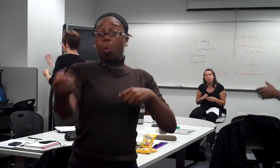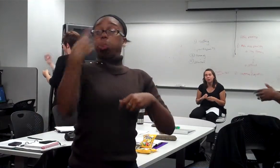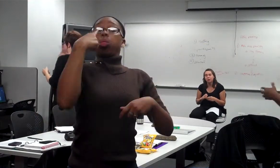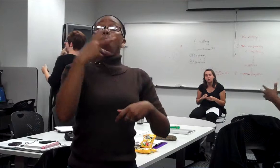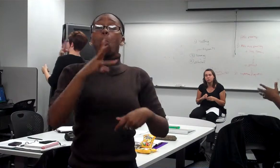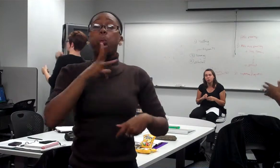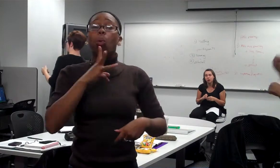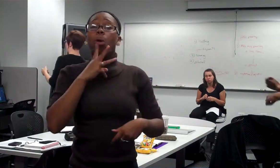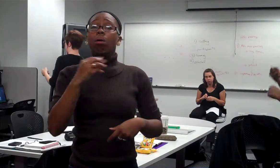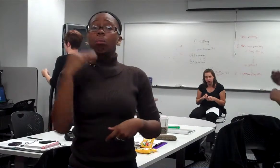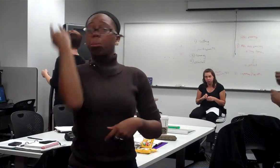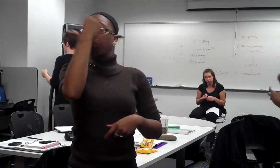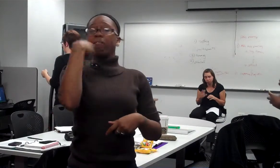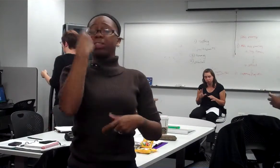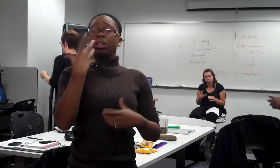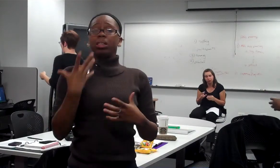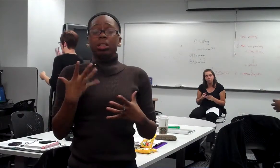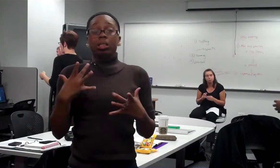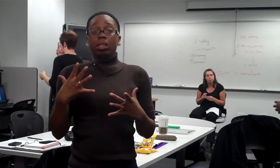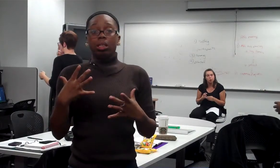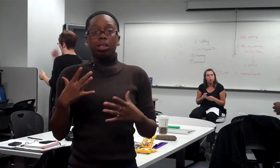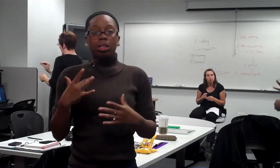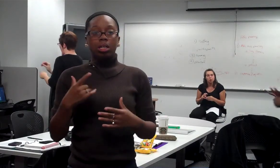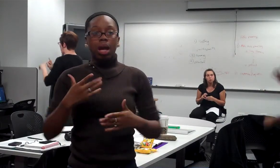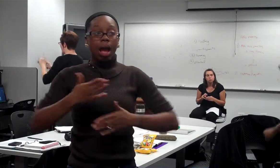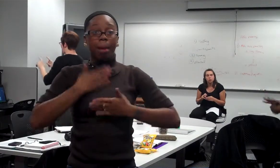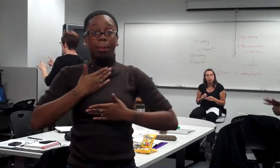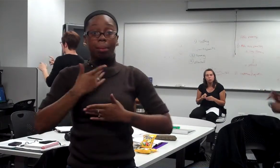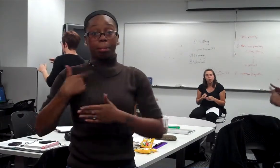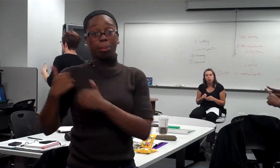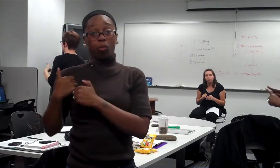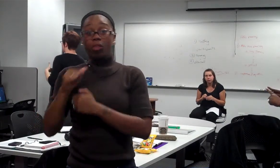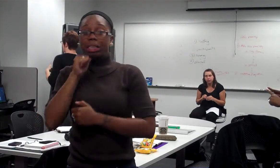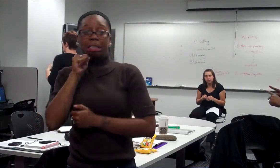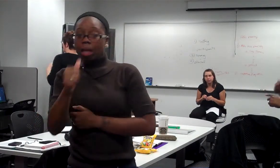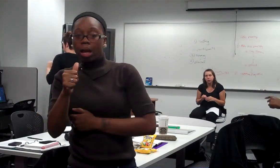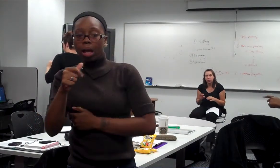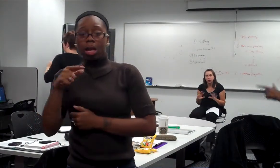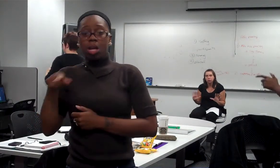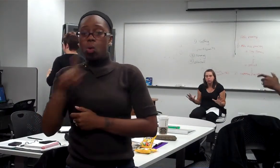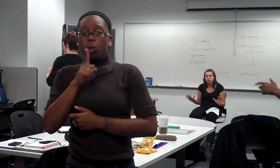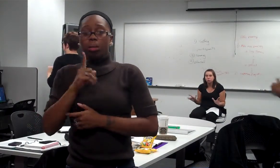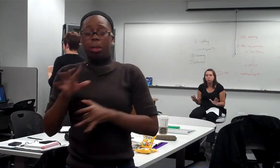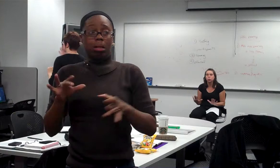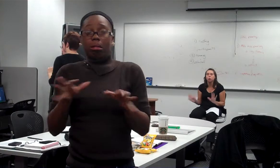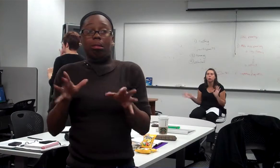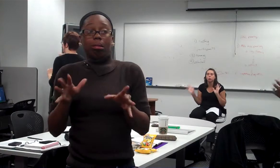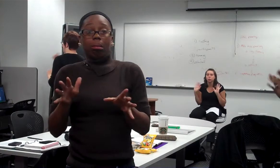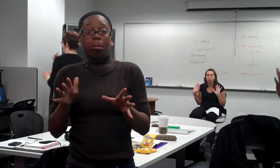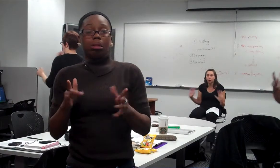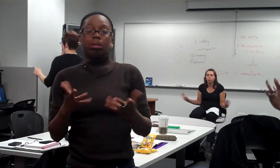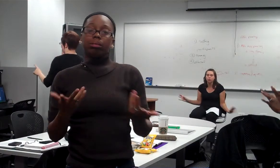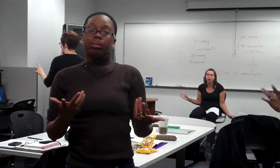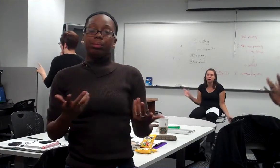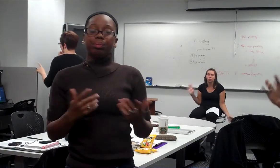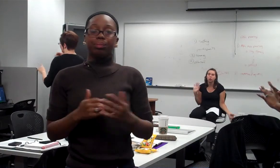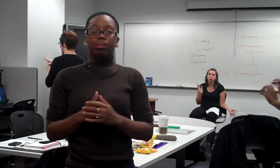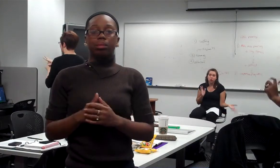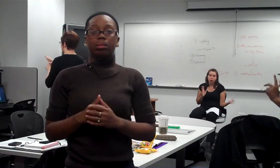happy they didn't squirt Kevin, because he would have freaked out. So we get around them, everything's cool, we calm down.